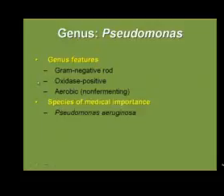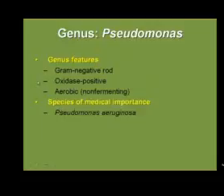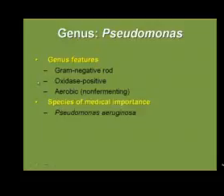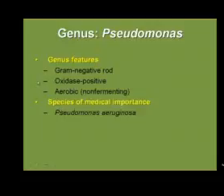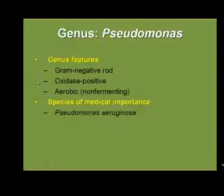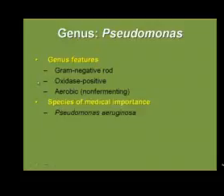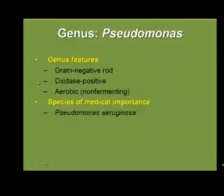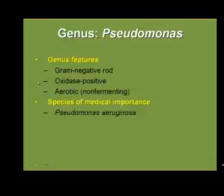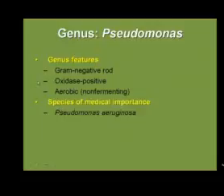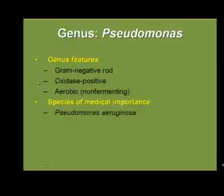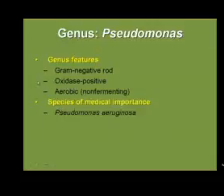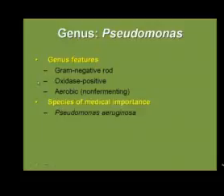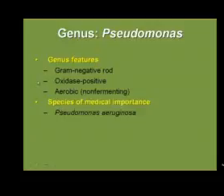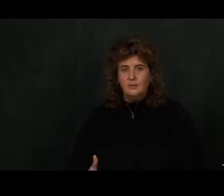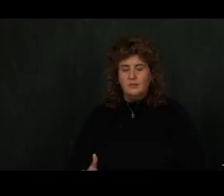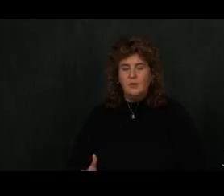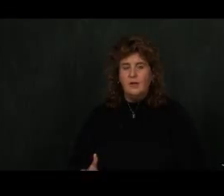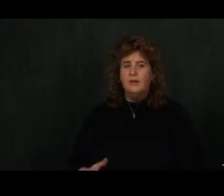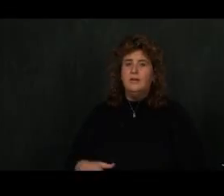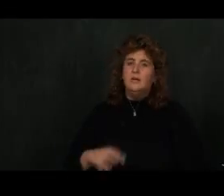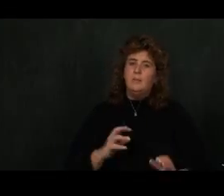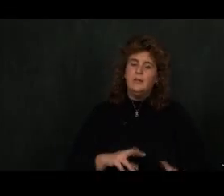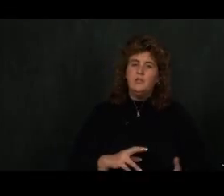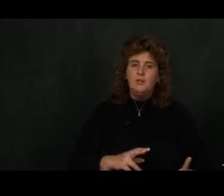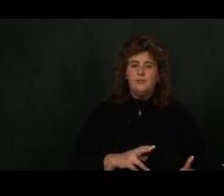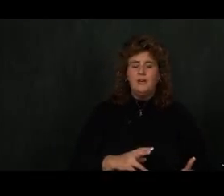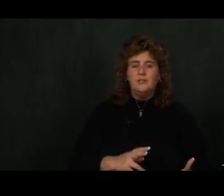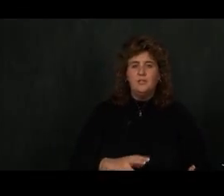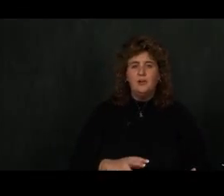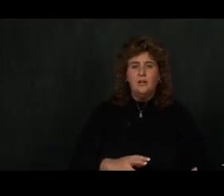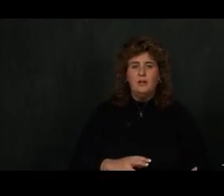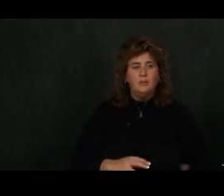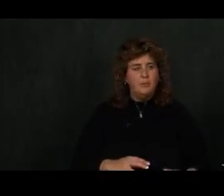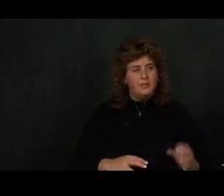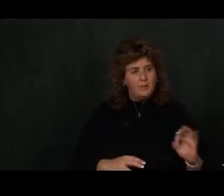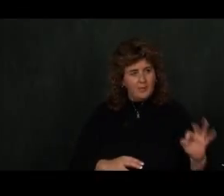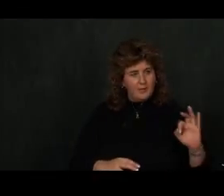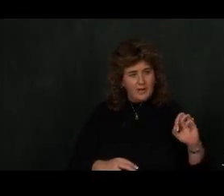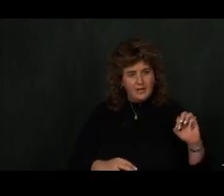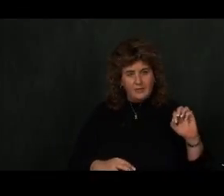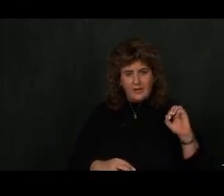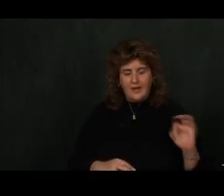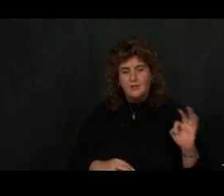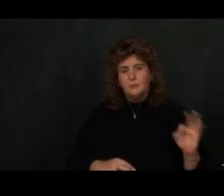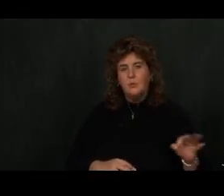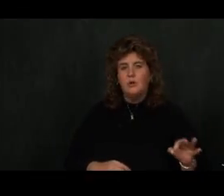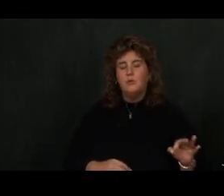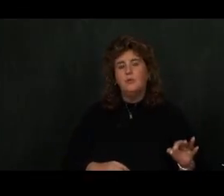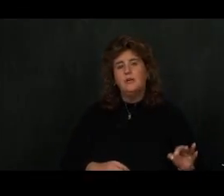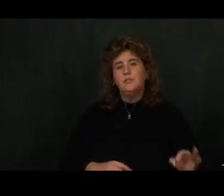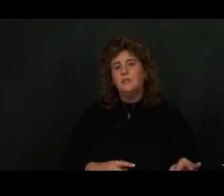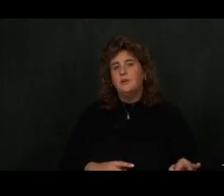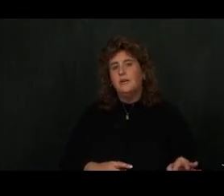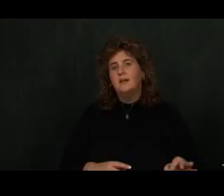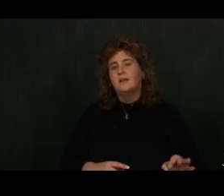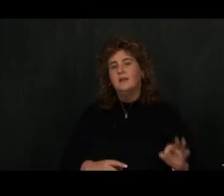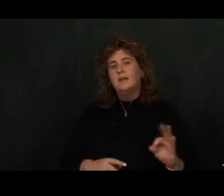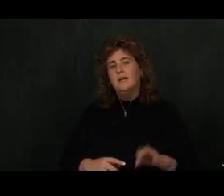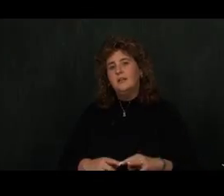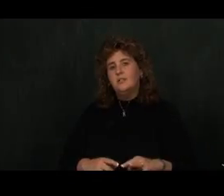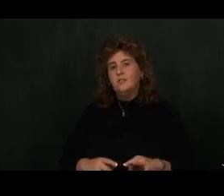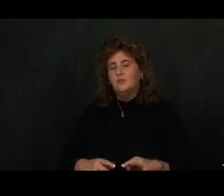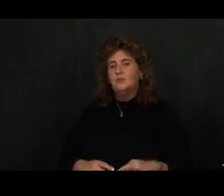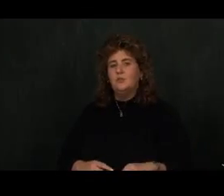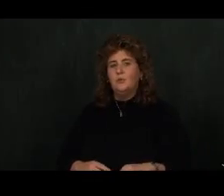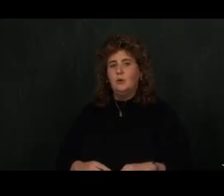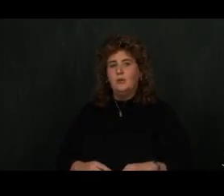is really an important point. All right? I mentioned it for Neisseria, but it's probably not even as important for Neisseria